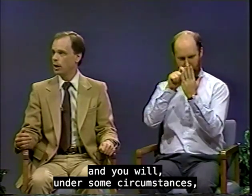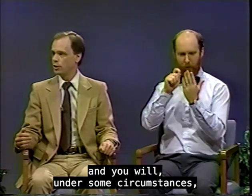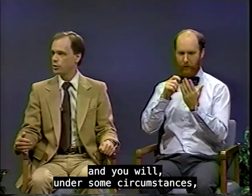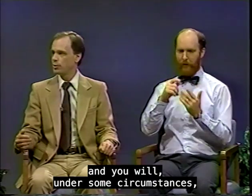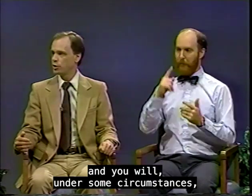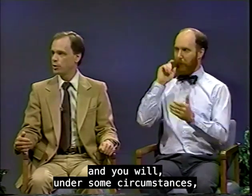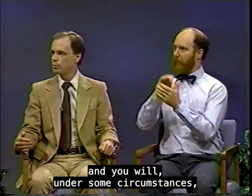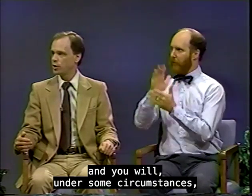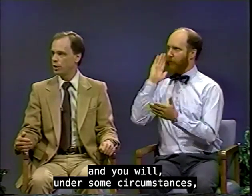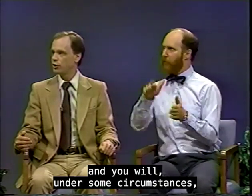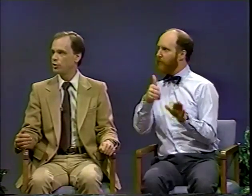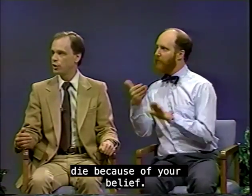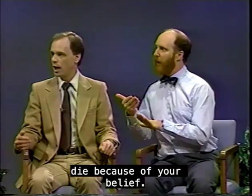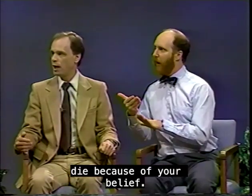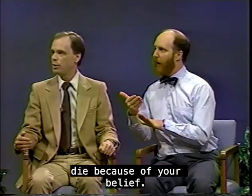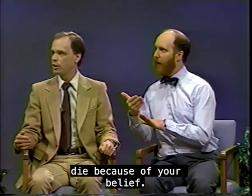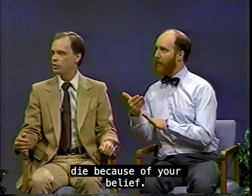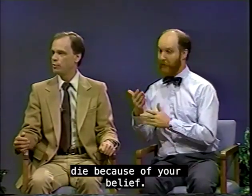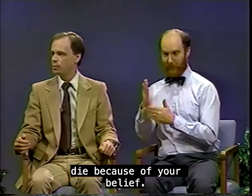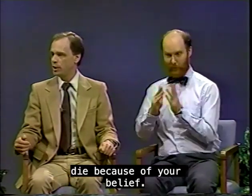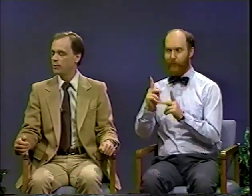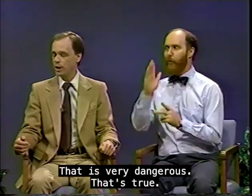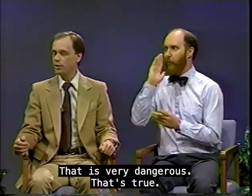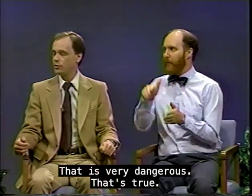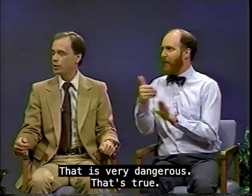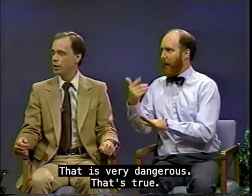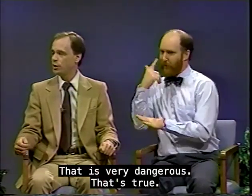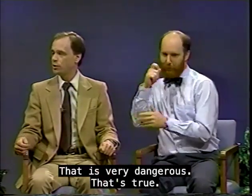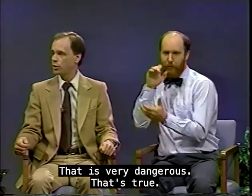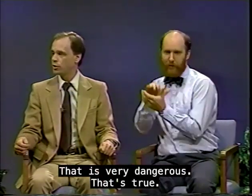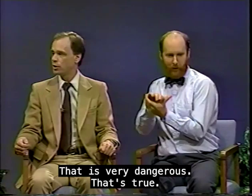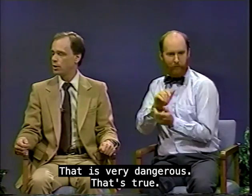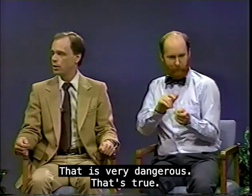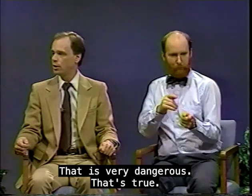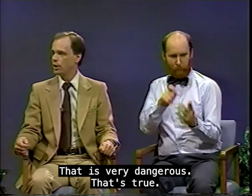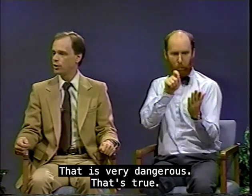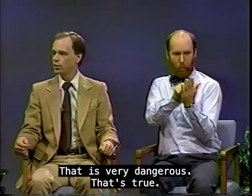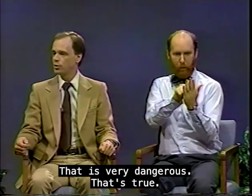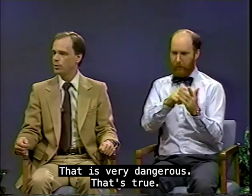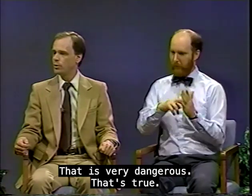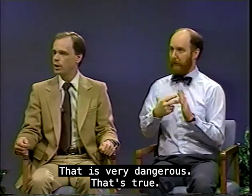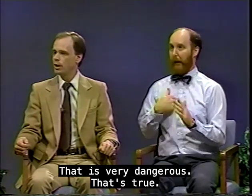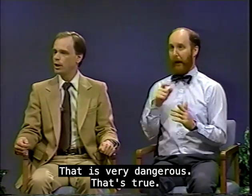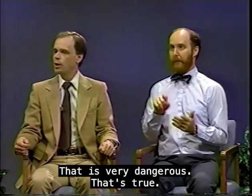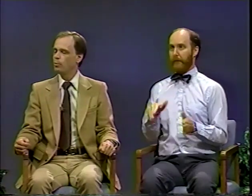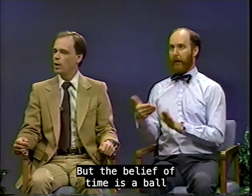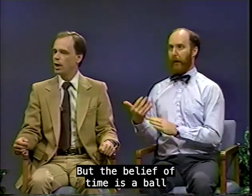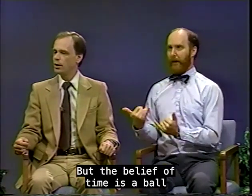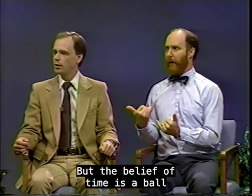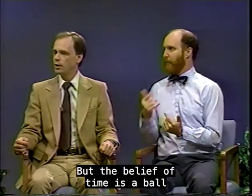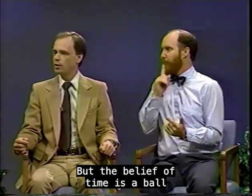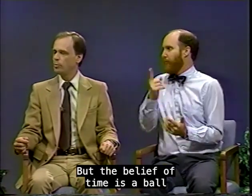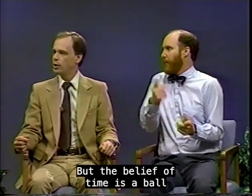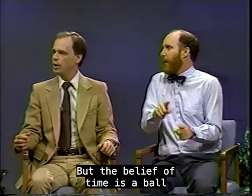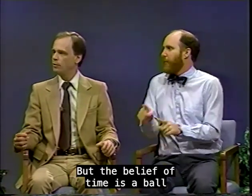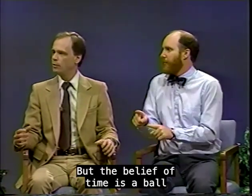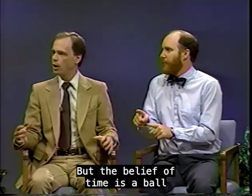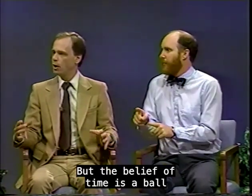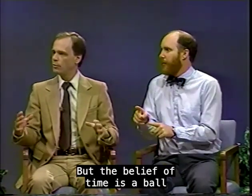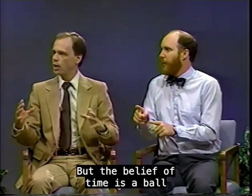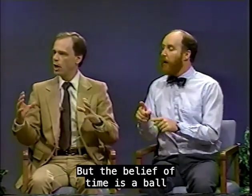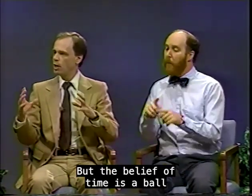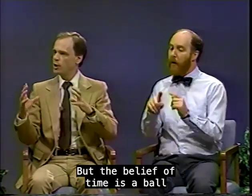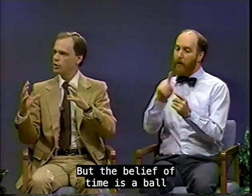will, under some circumstances, die because of your belief. That is very dangerous. That's true. But the